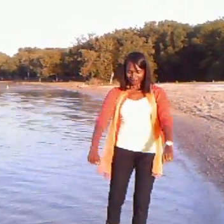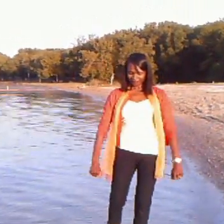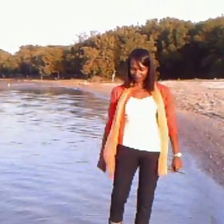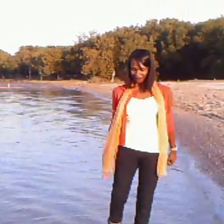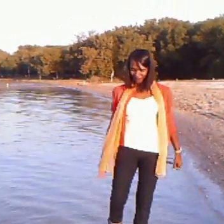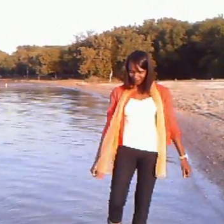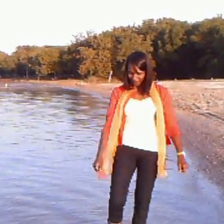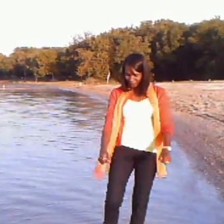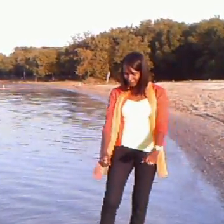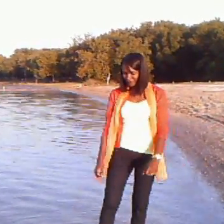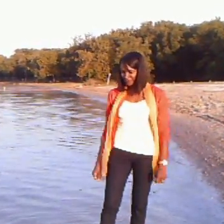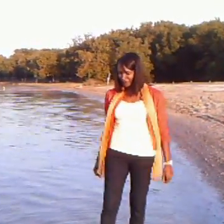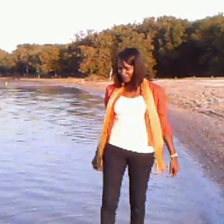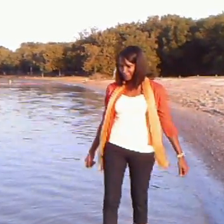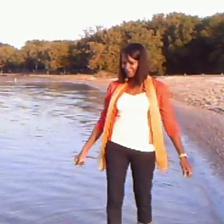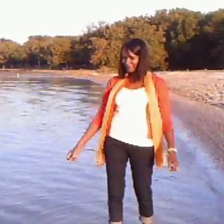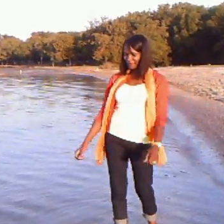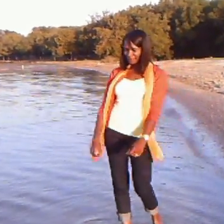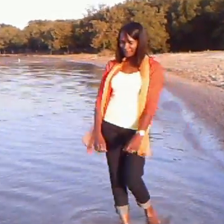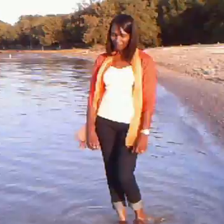We're arms wide open